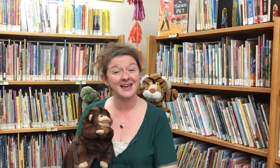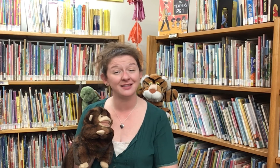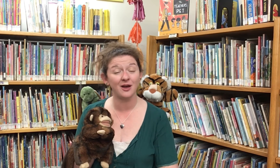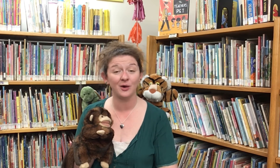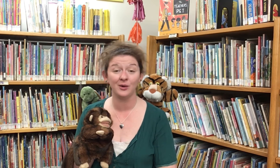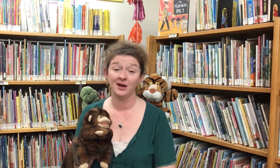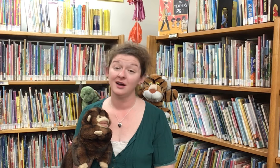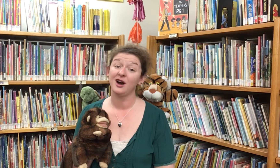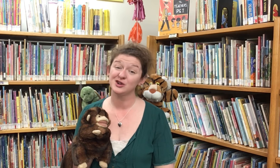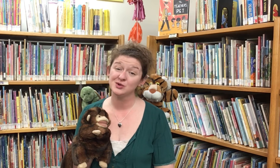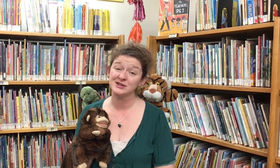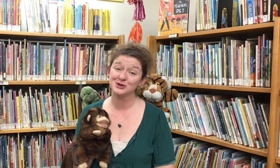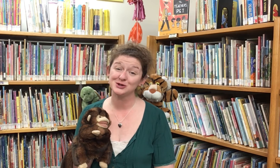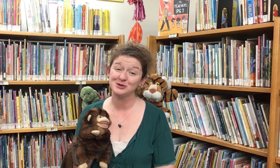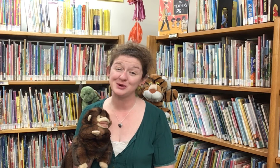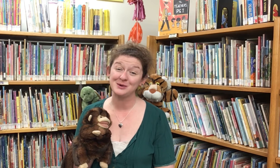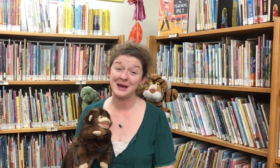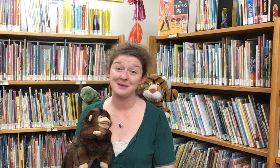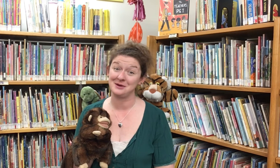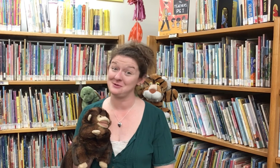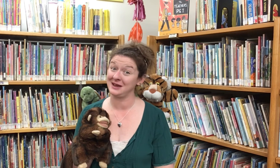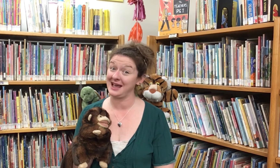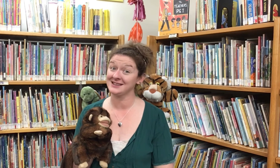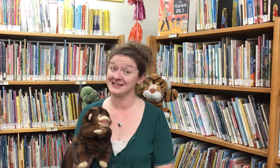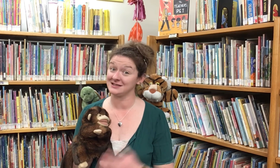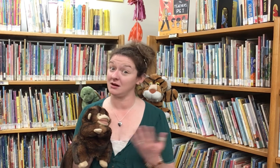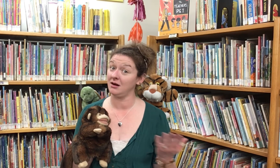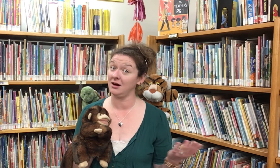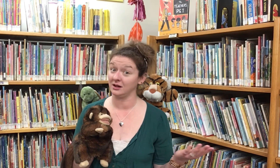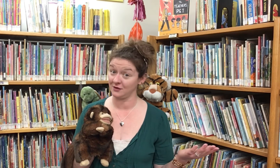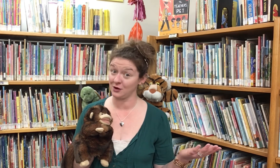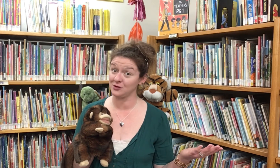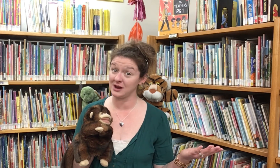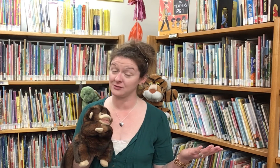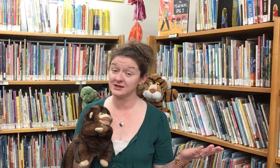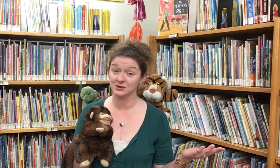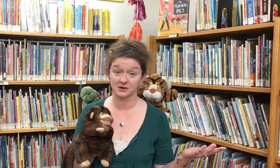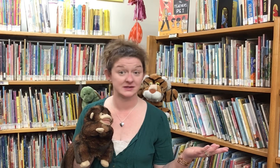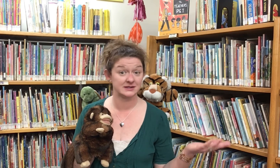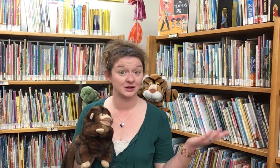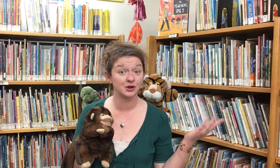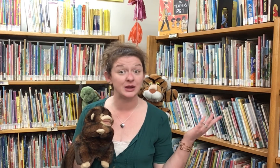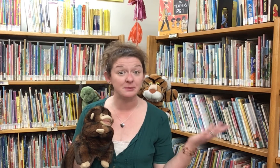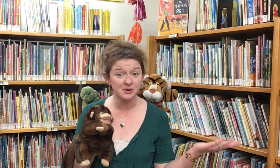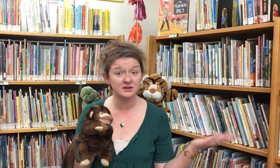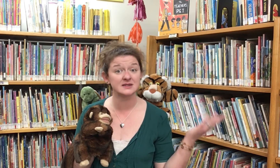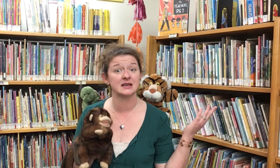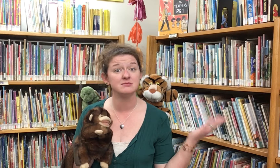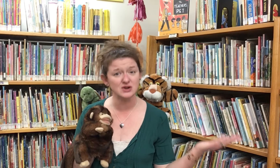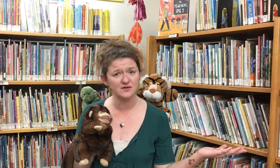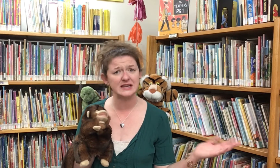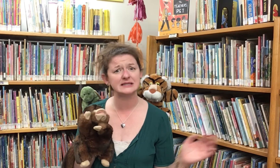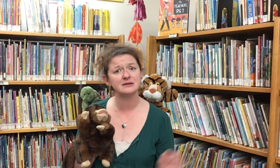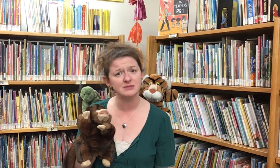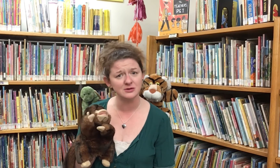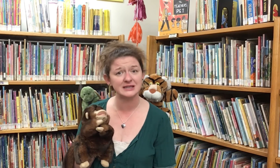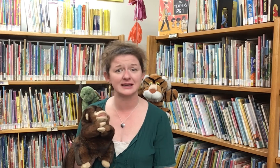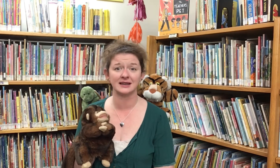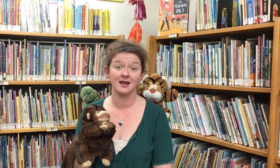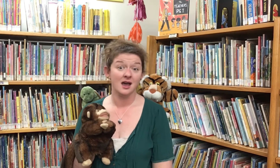hello. Our toys are still put away, but you can access all of our great resources, including books and movies and music and